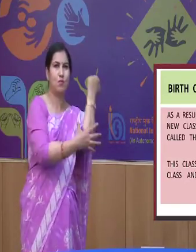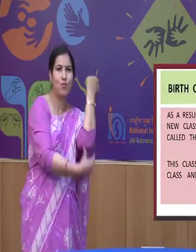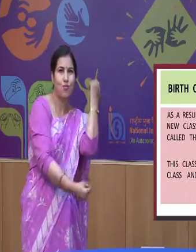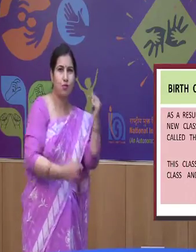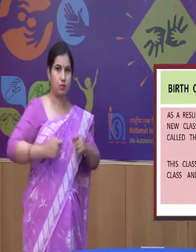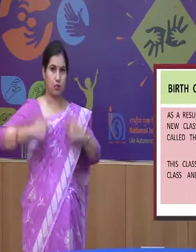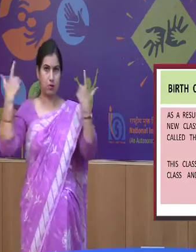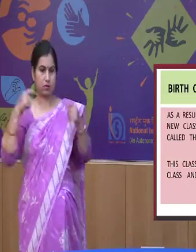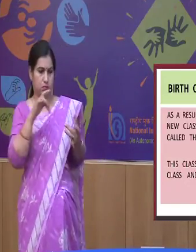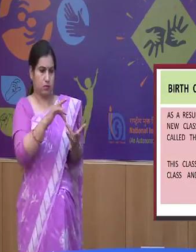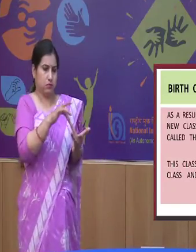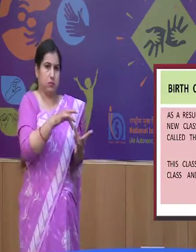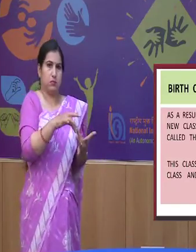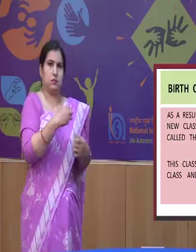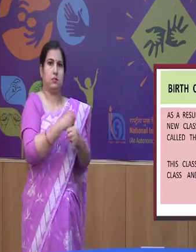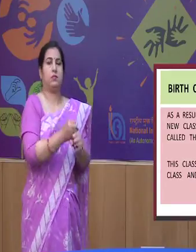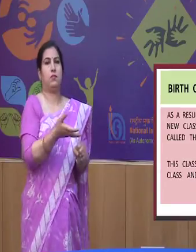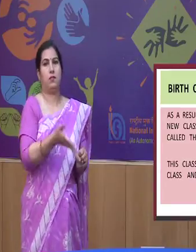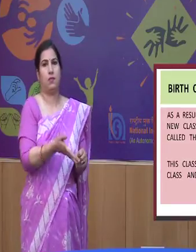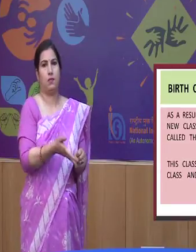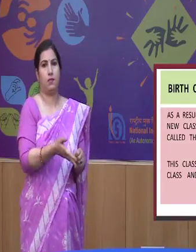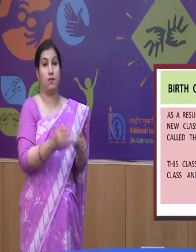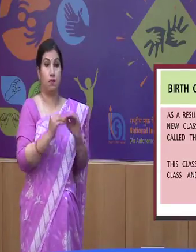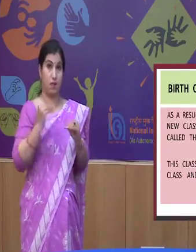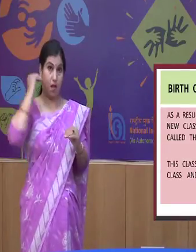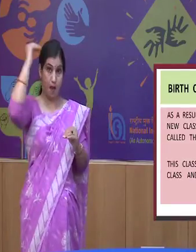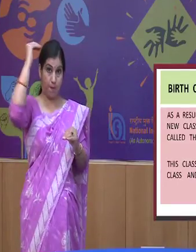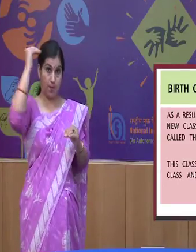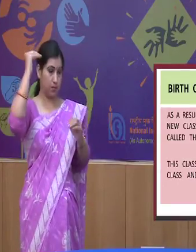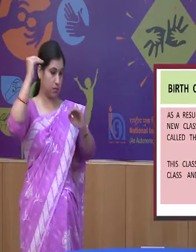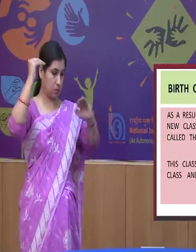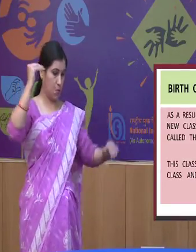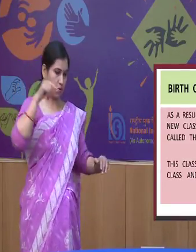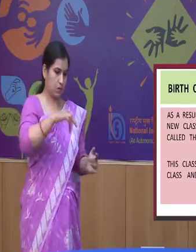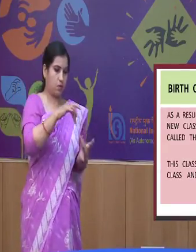This new class consisted of people who were between the upper and the lower class of society.